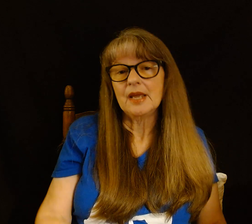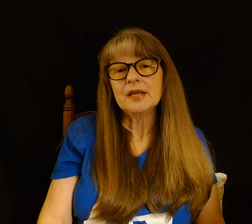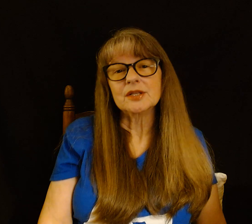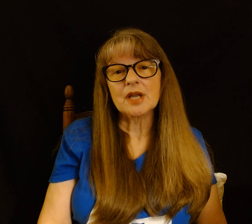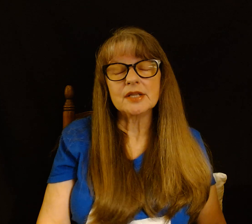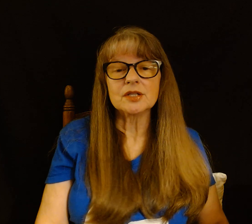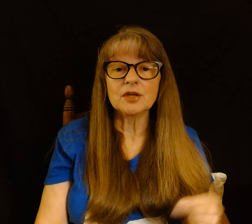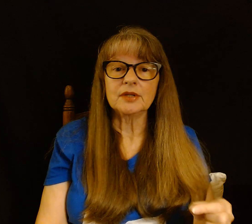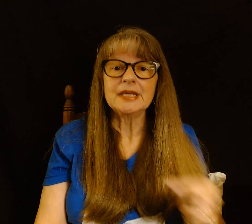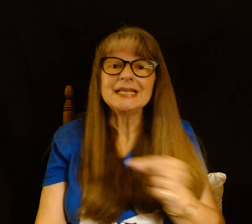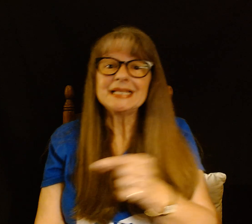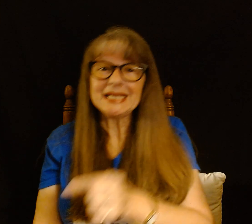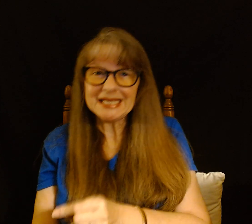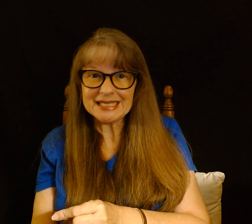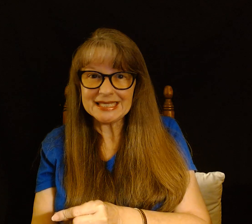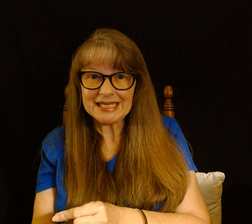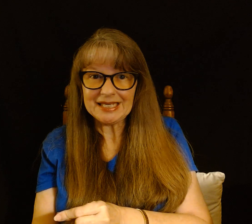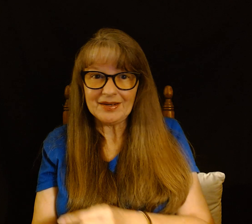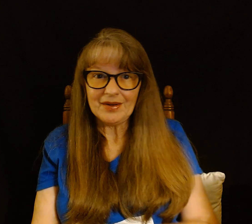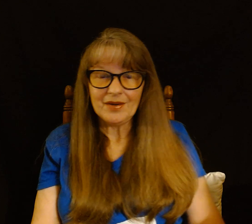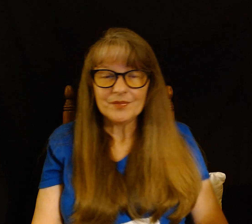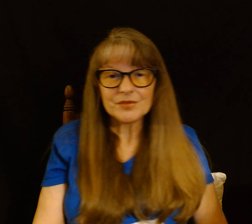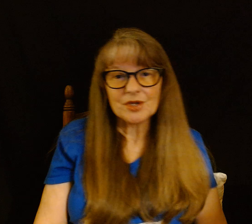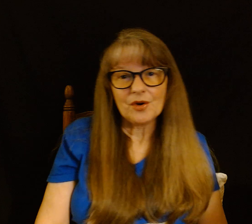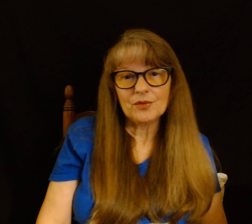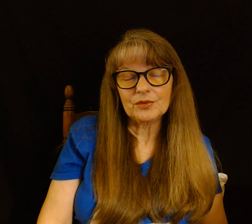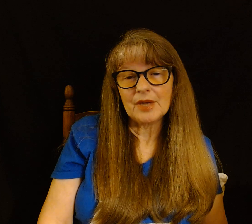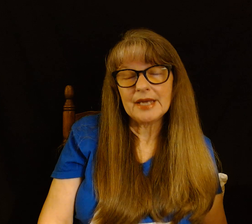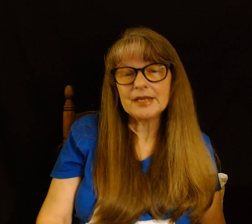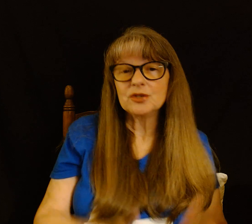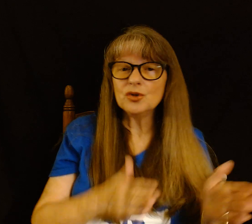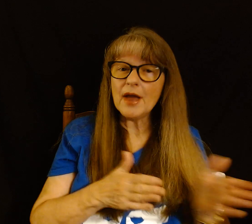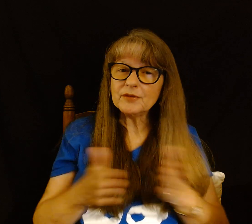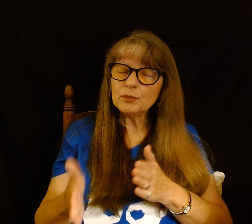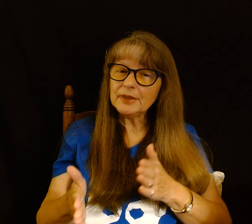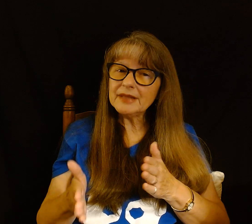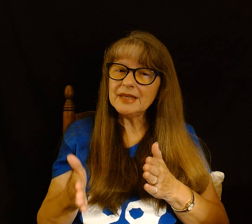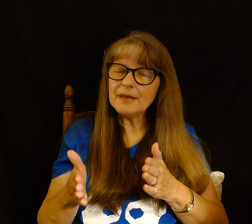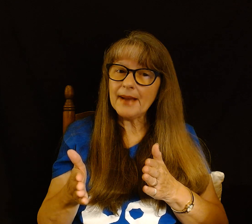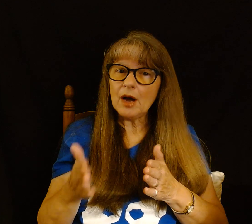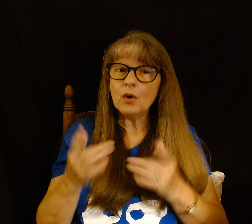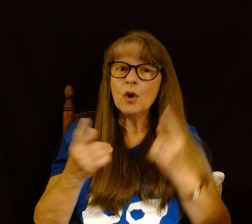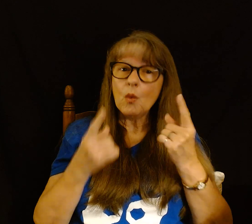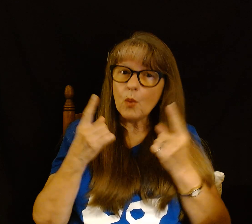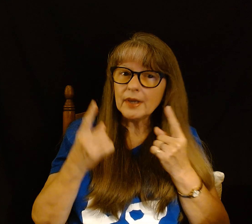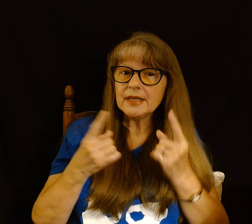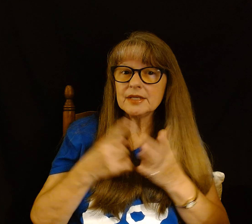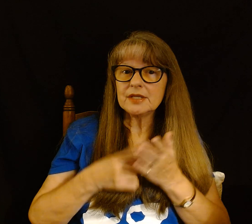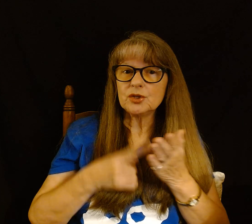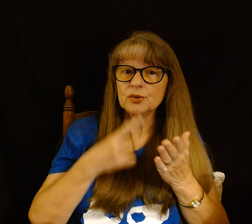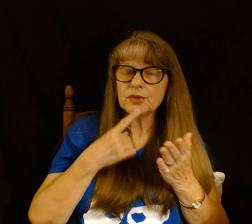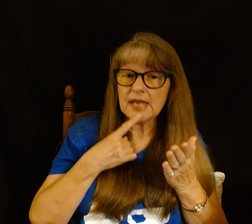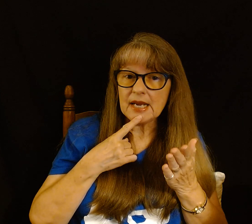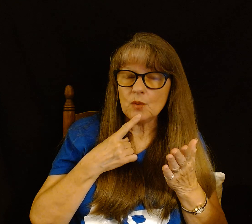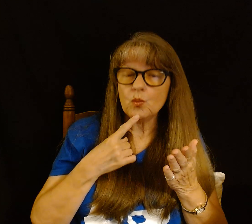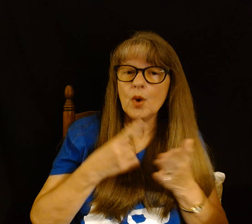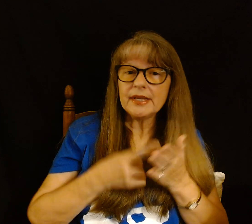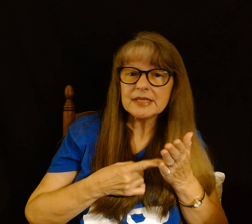It's not necessarily tendency. So you have to really think about what it is that you're saying. What is it that